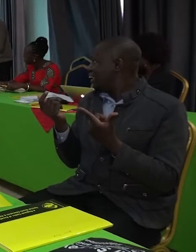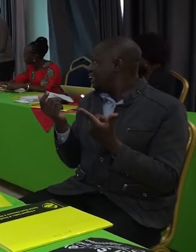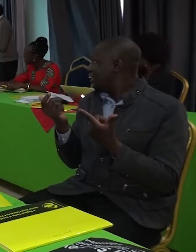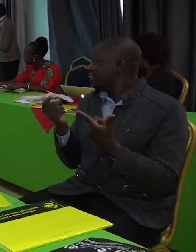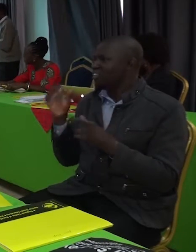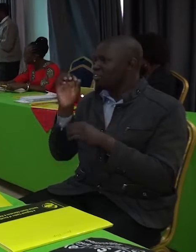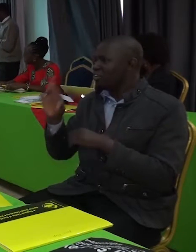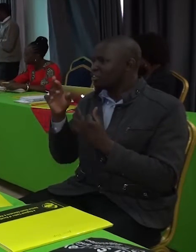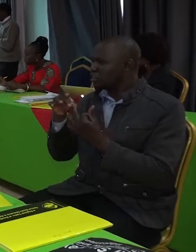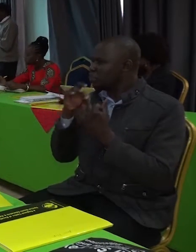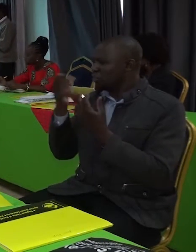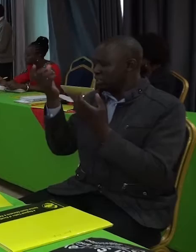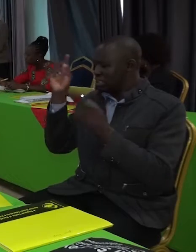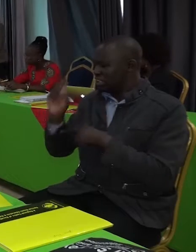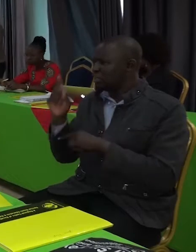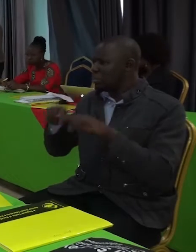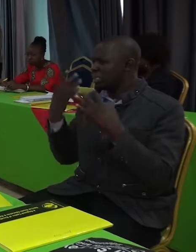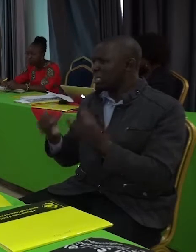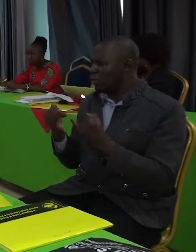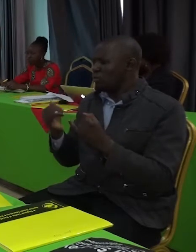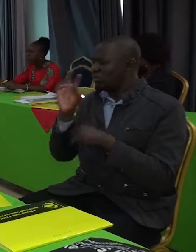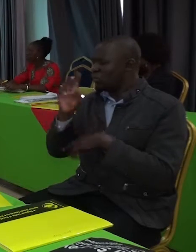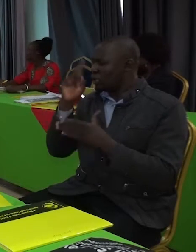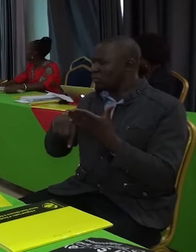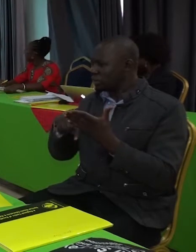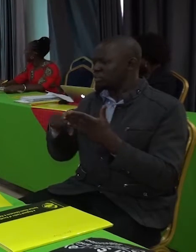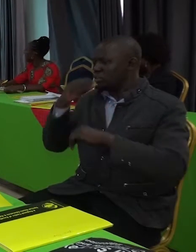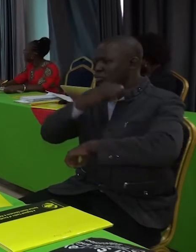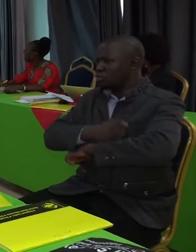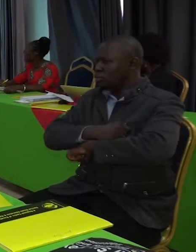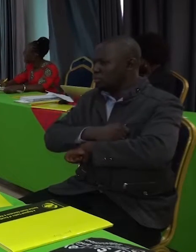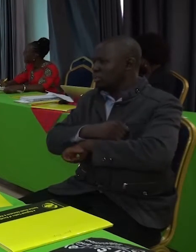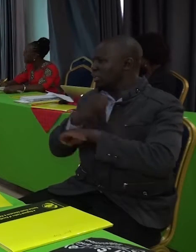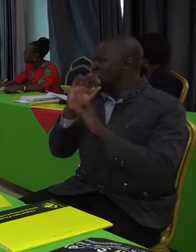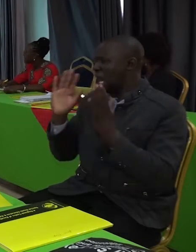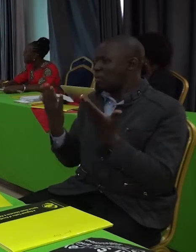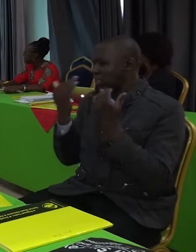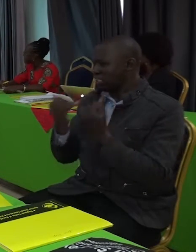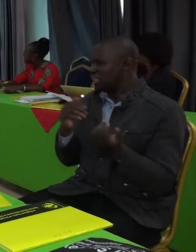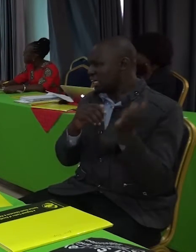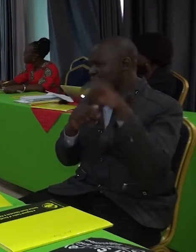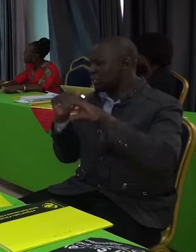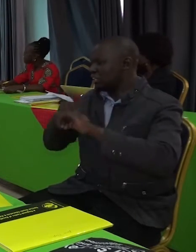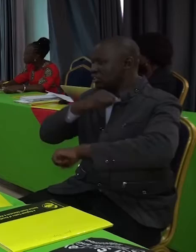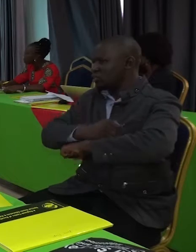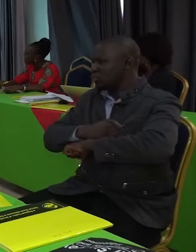or special needs, but rather with school attendance or behavior. What about in Kenya?